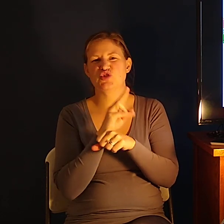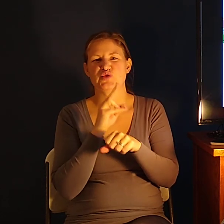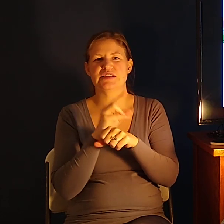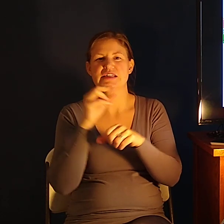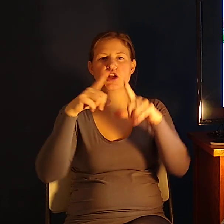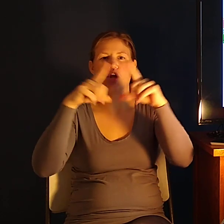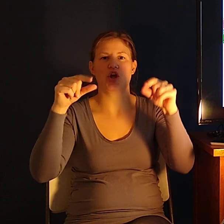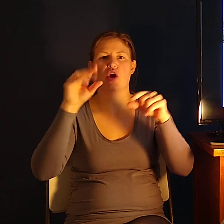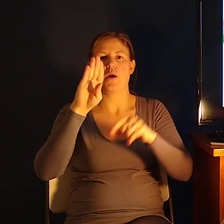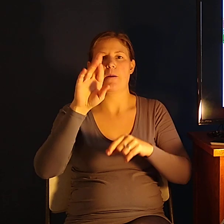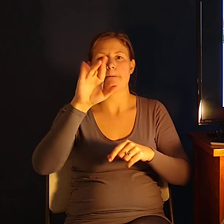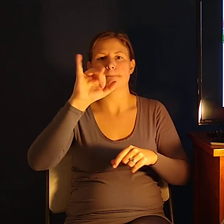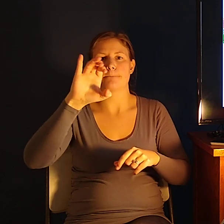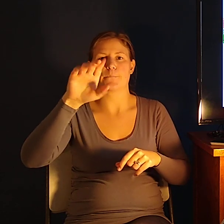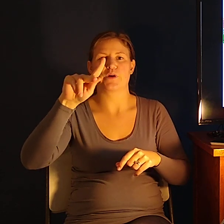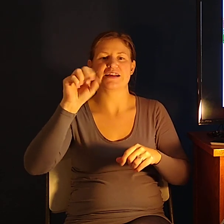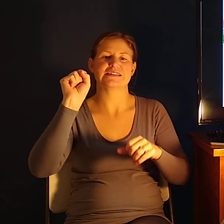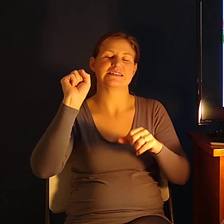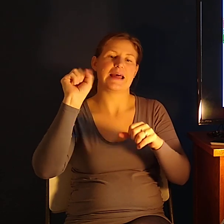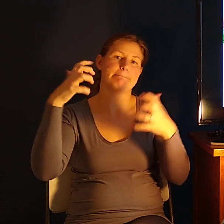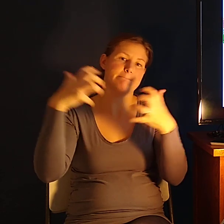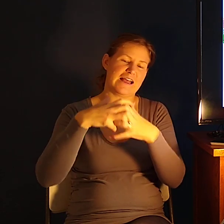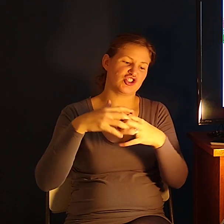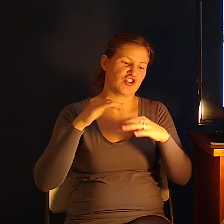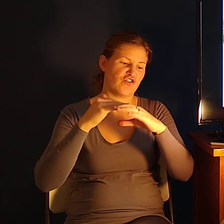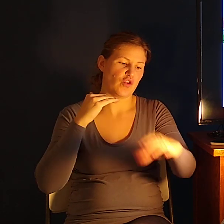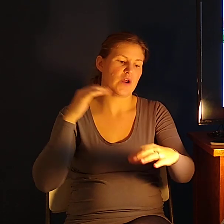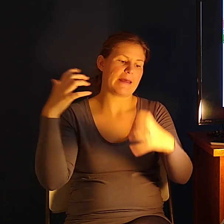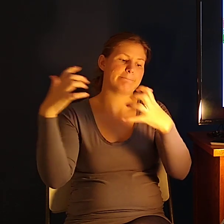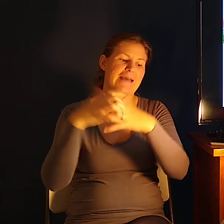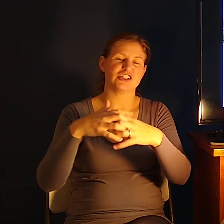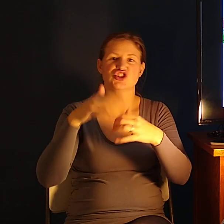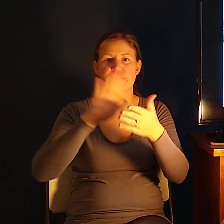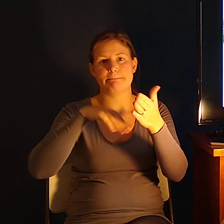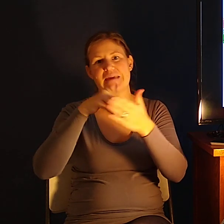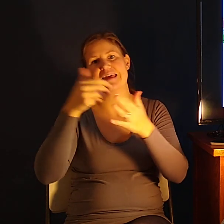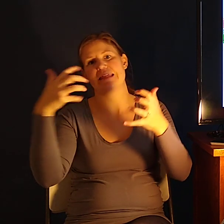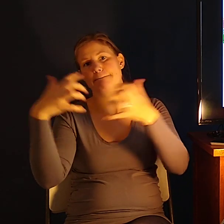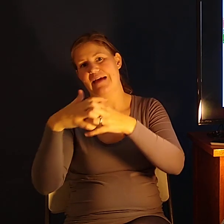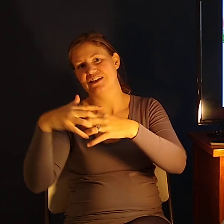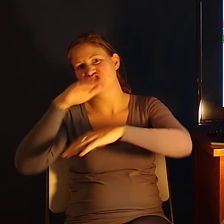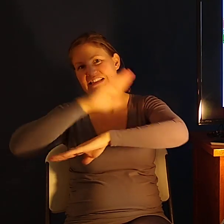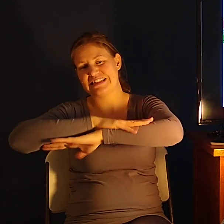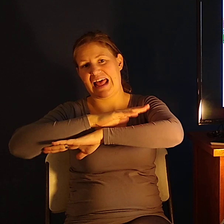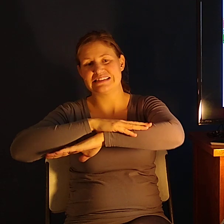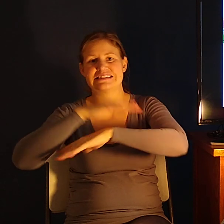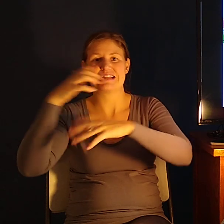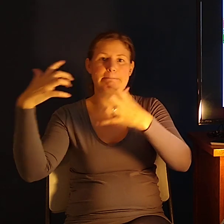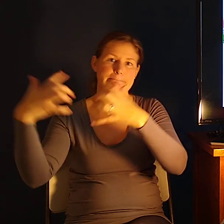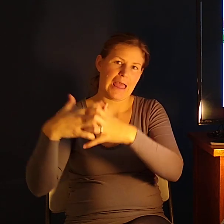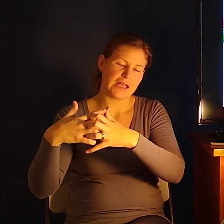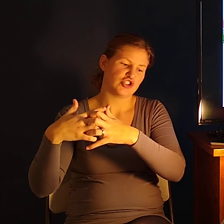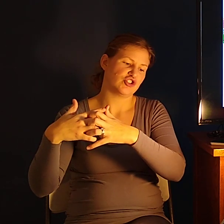bricks that match the floor line, that match the paint, that match the desk, that match the natural